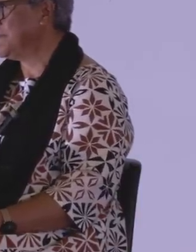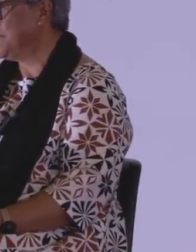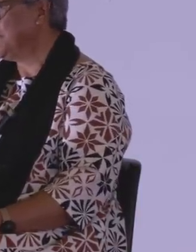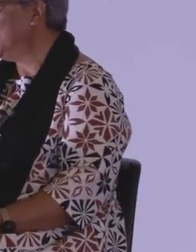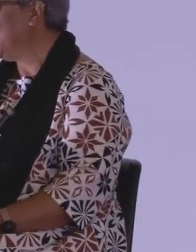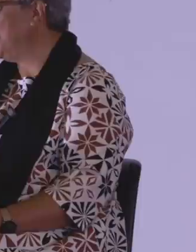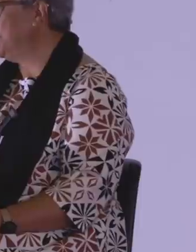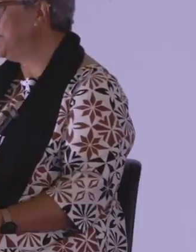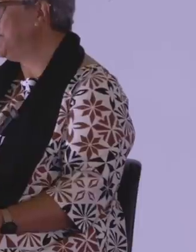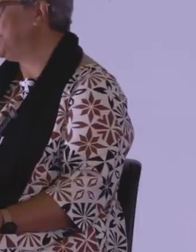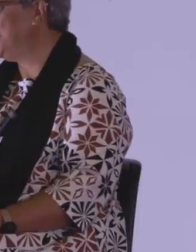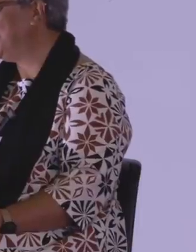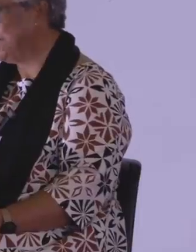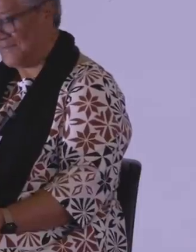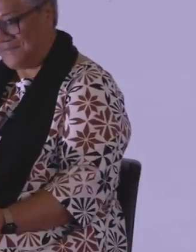time. Oh, sorry.